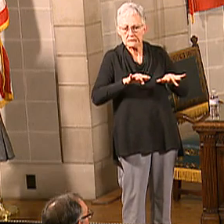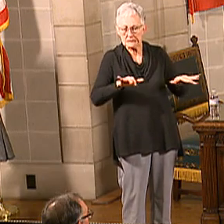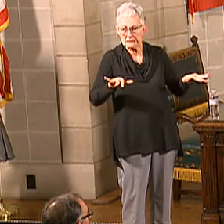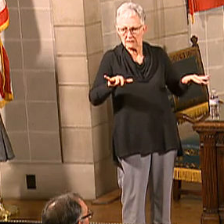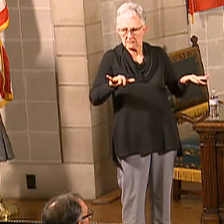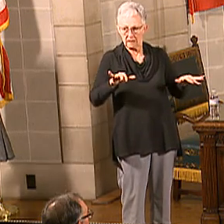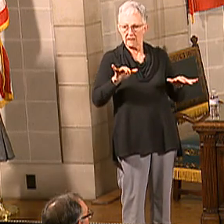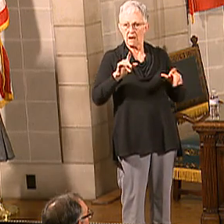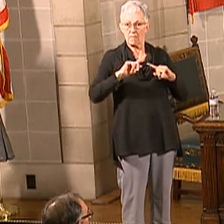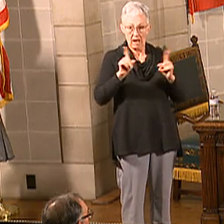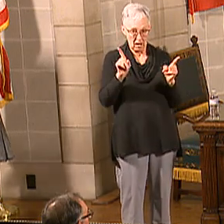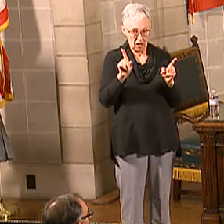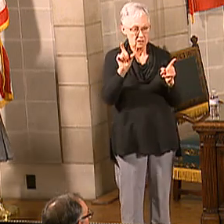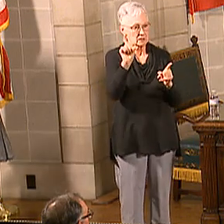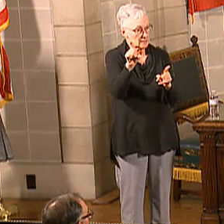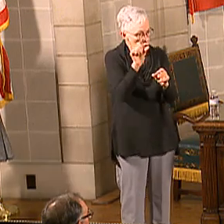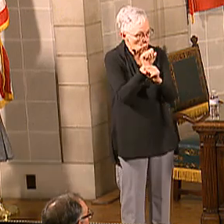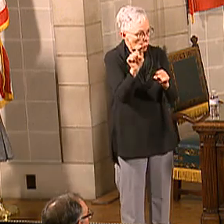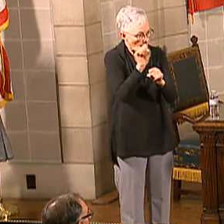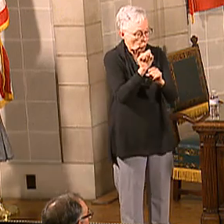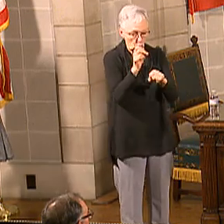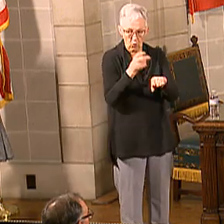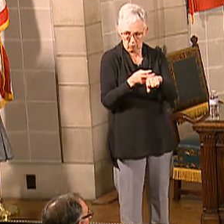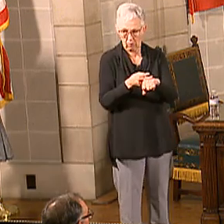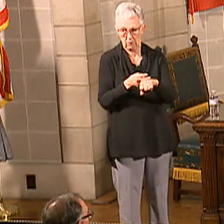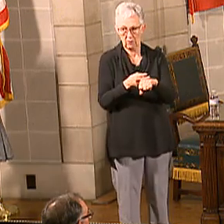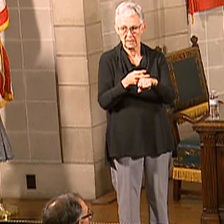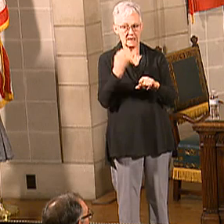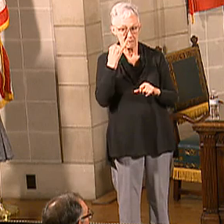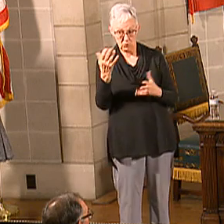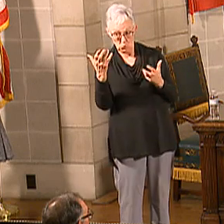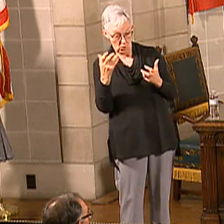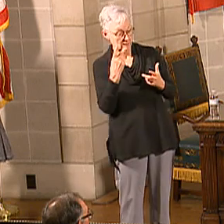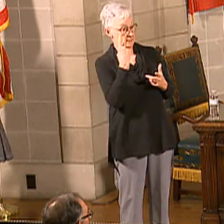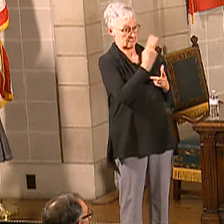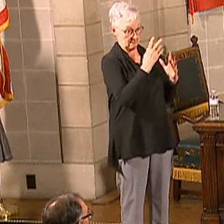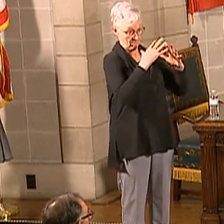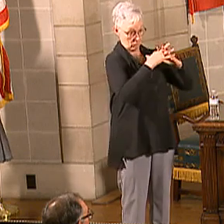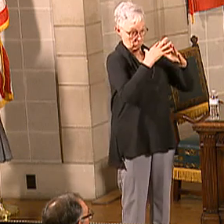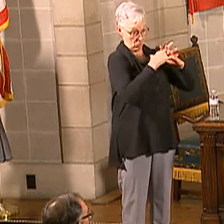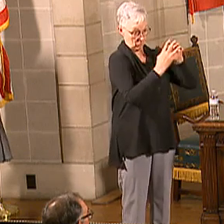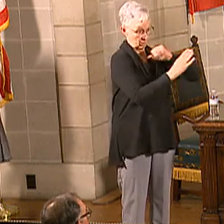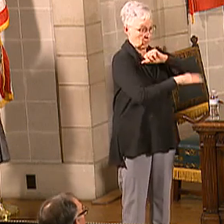keep hammering on this, is you want to see football, make sure you're practicing good social distancing.